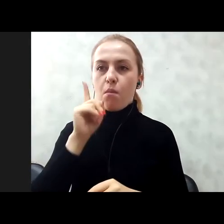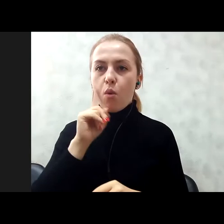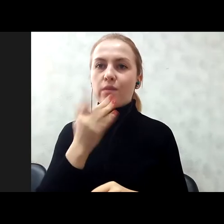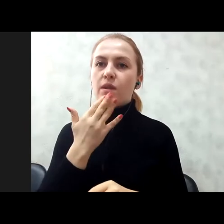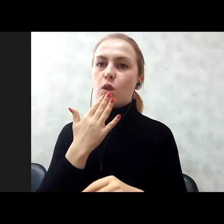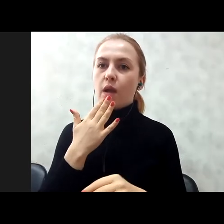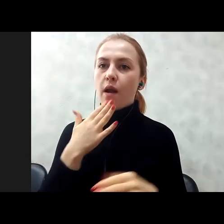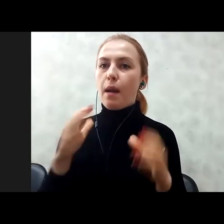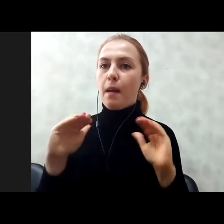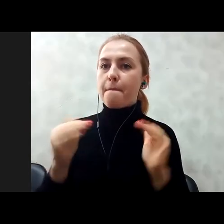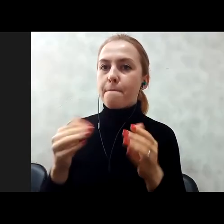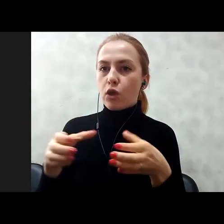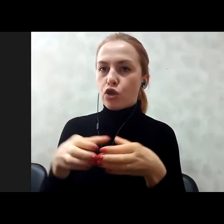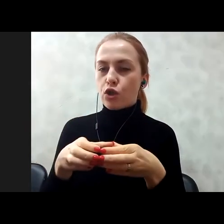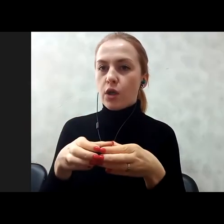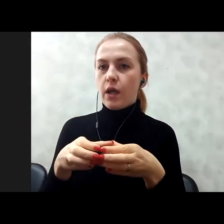of national